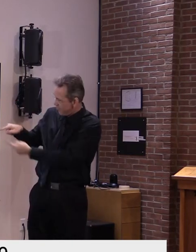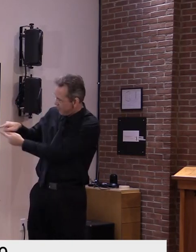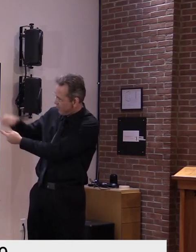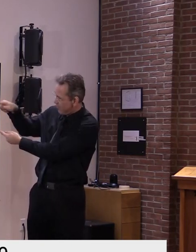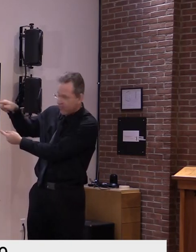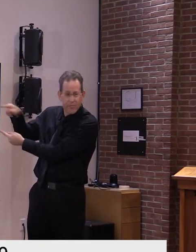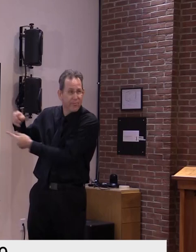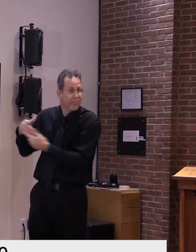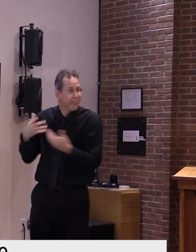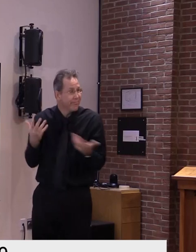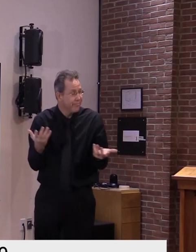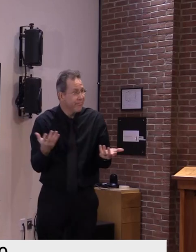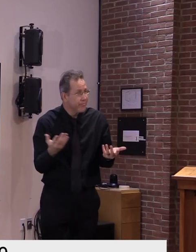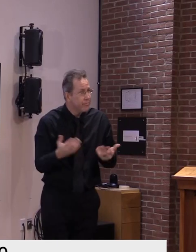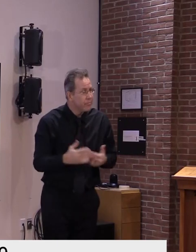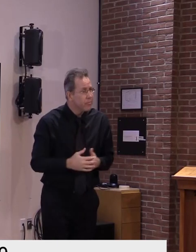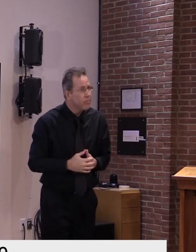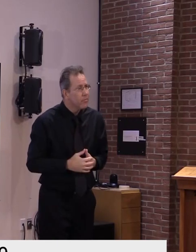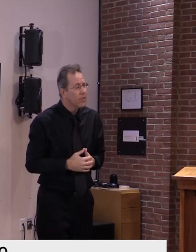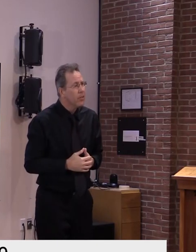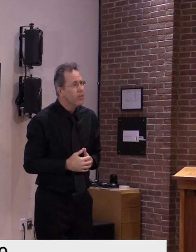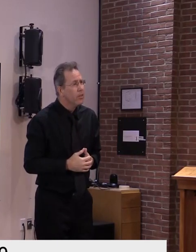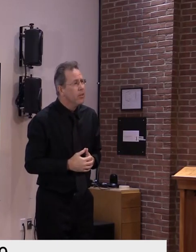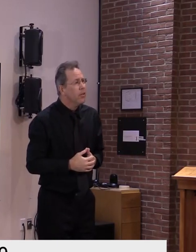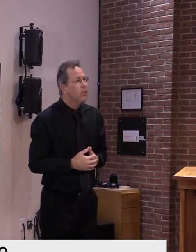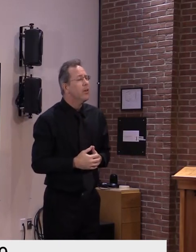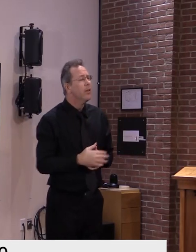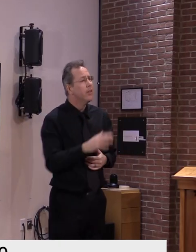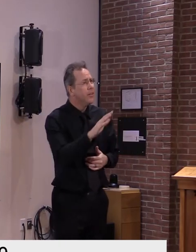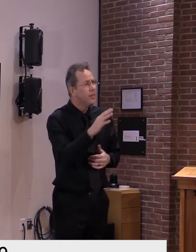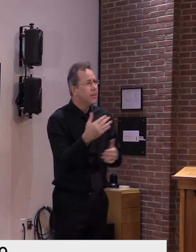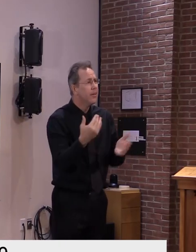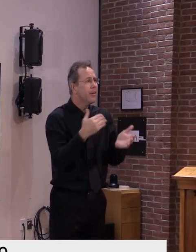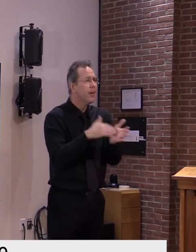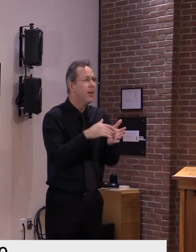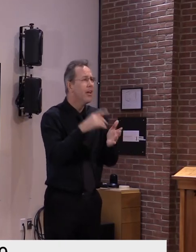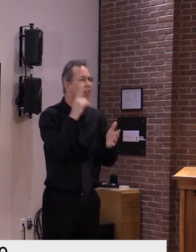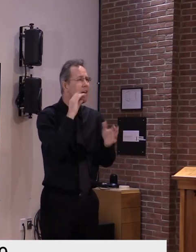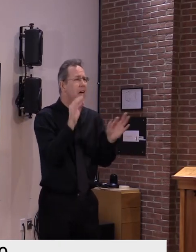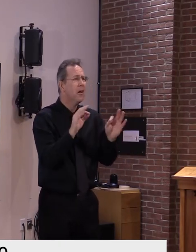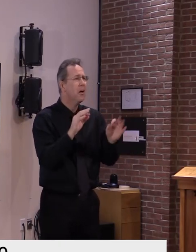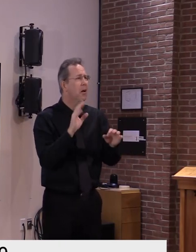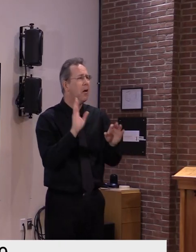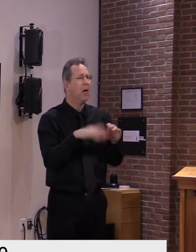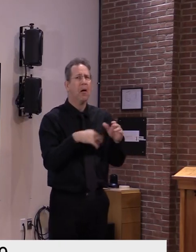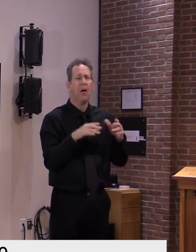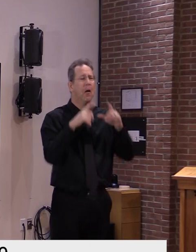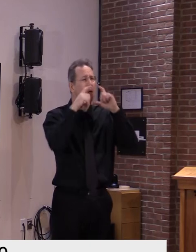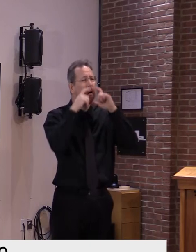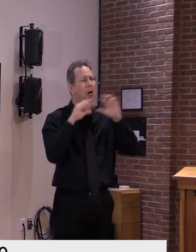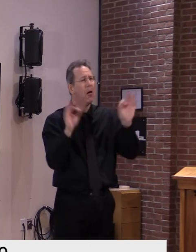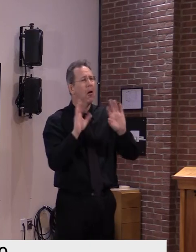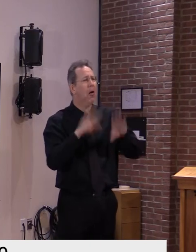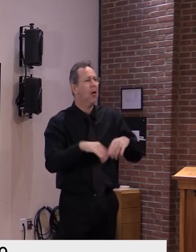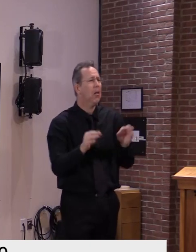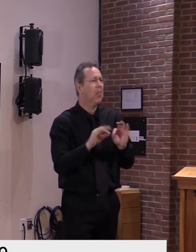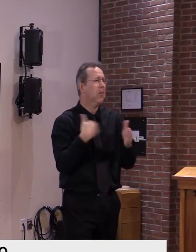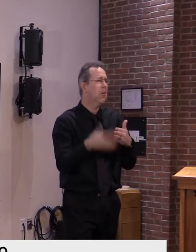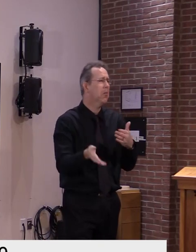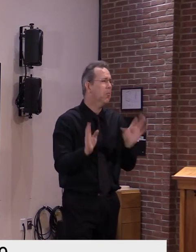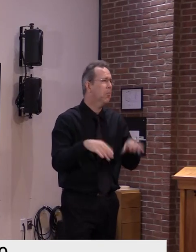This is yet another example of the impact our actions can have on others. Increased social gatherings in